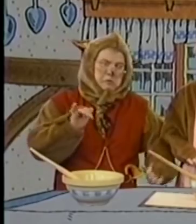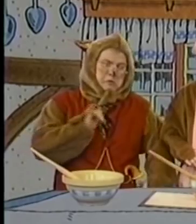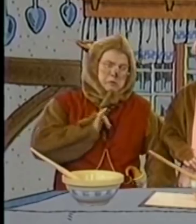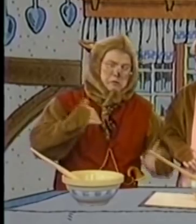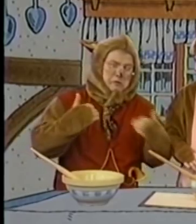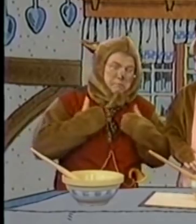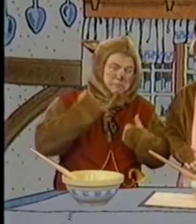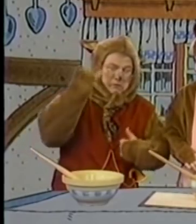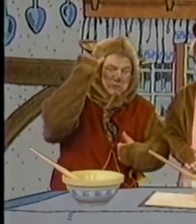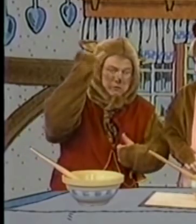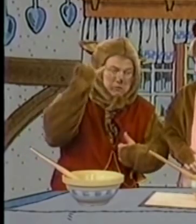I have an idea.